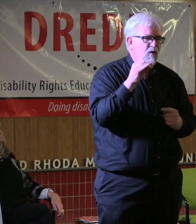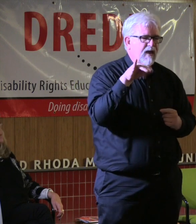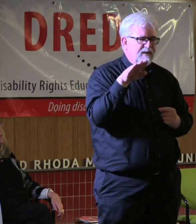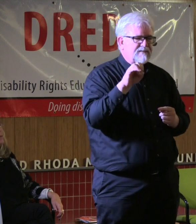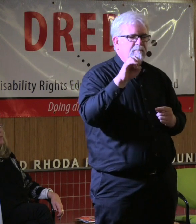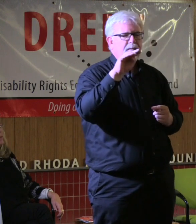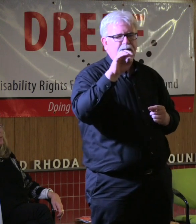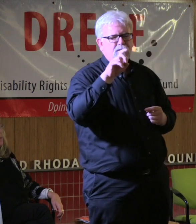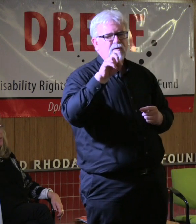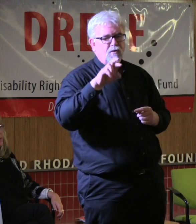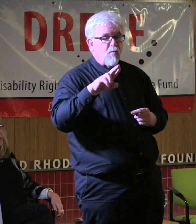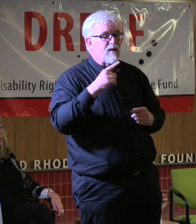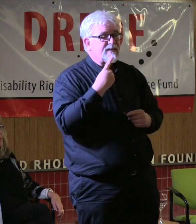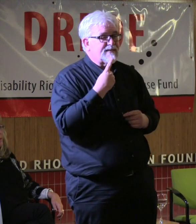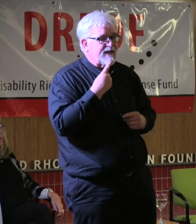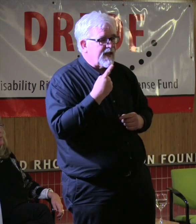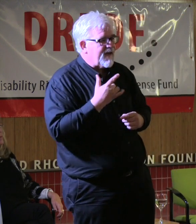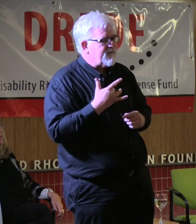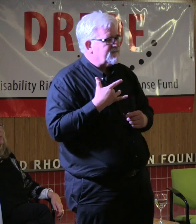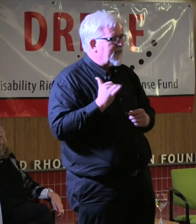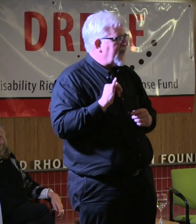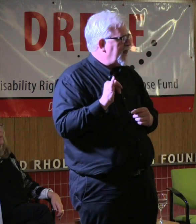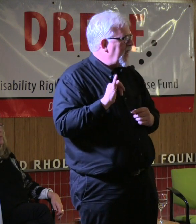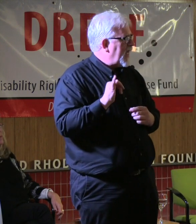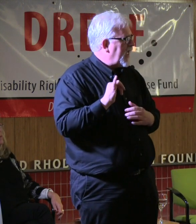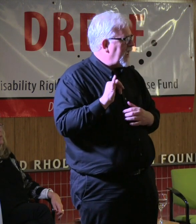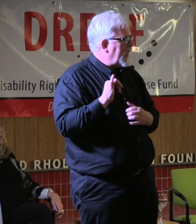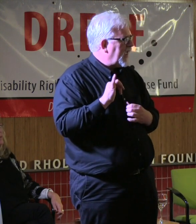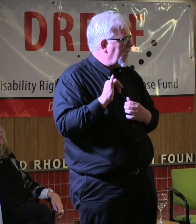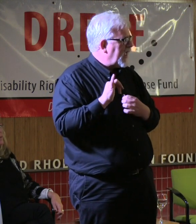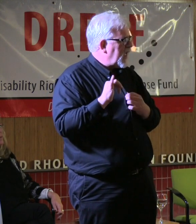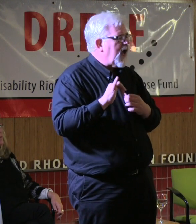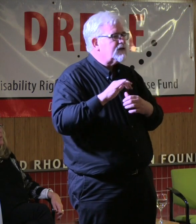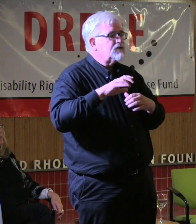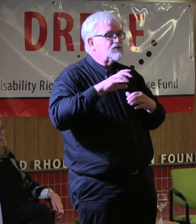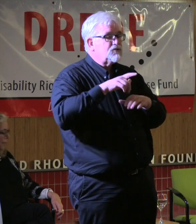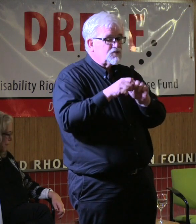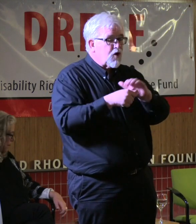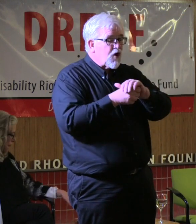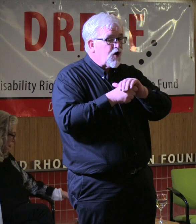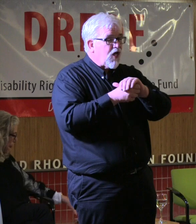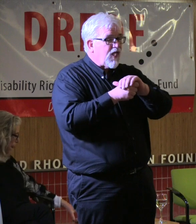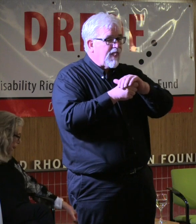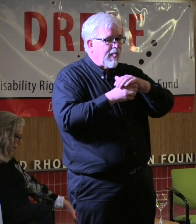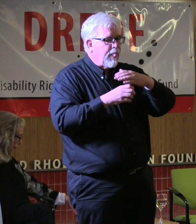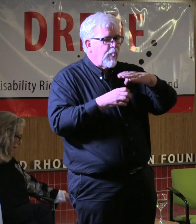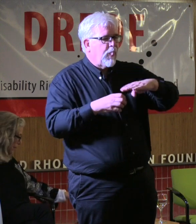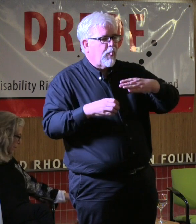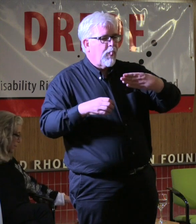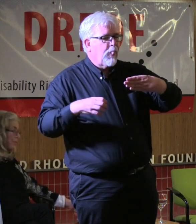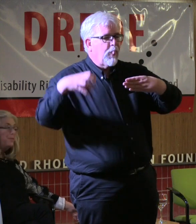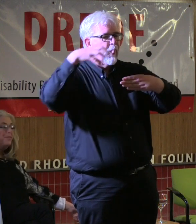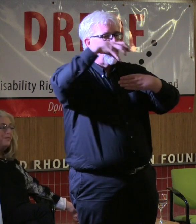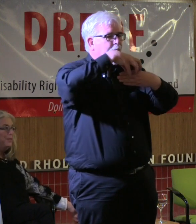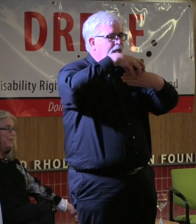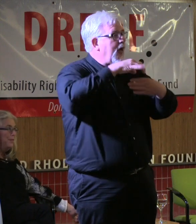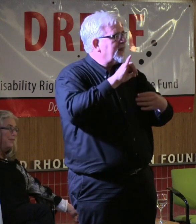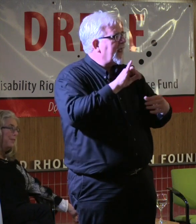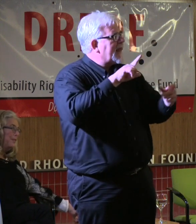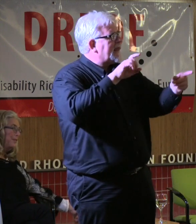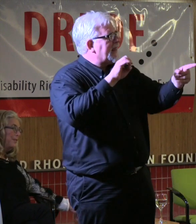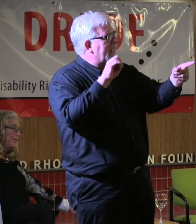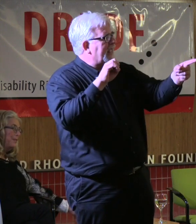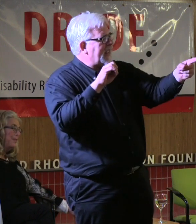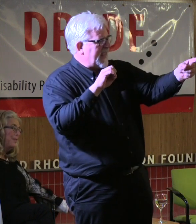I said that I feel like that turtle on the lamppost, I think of people like Lee Persley, who's here. Lee, who's been